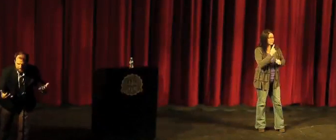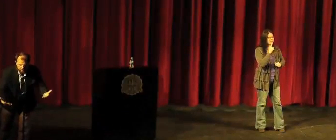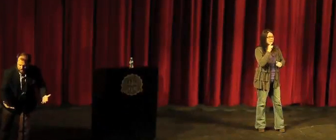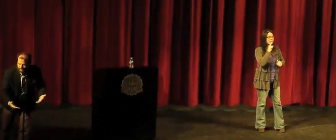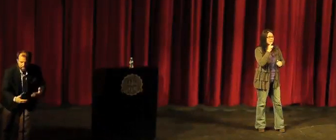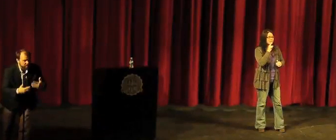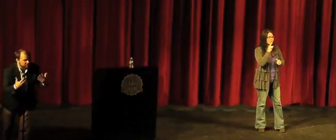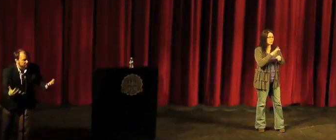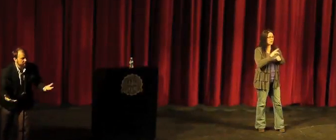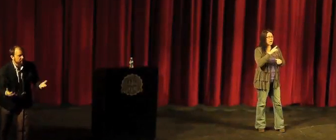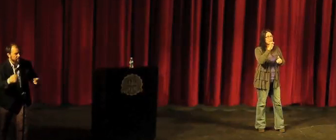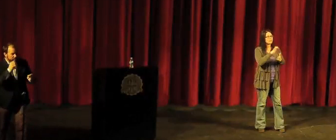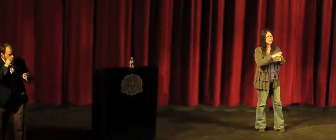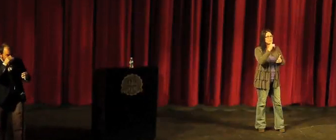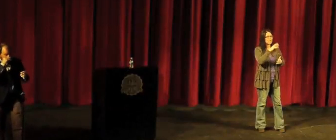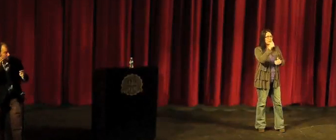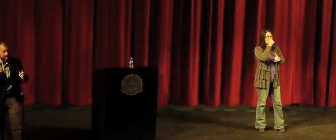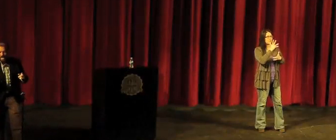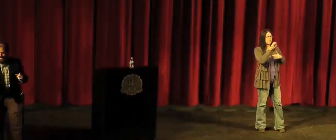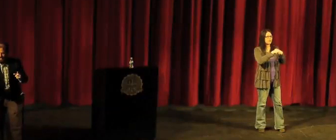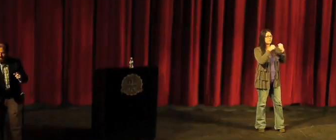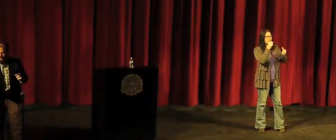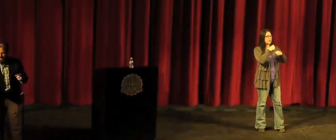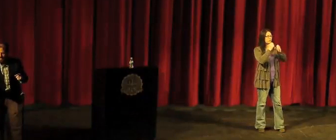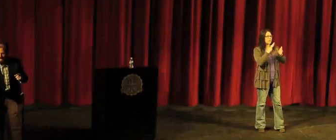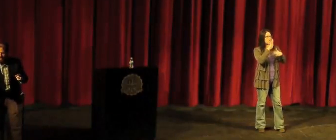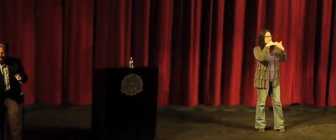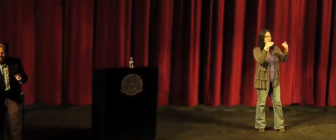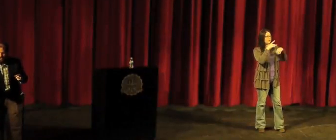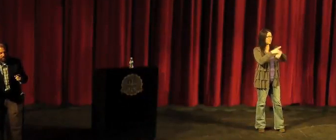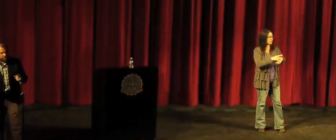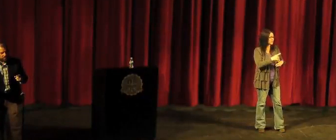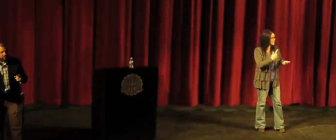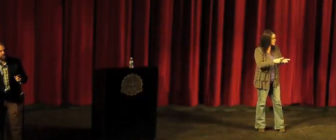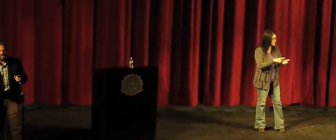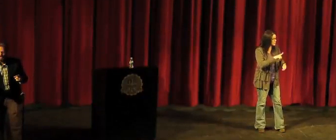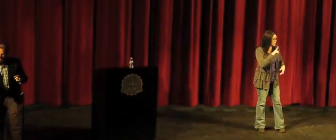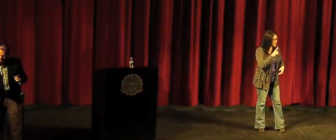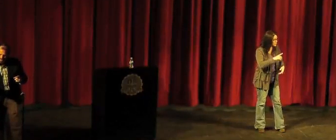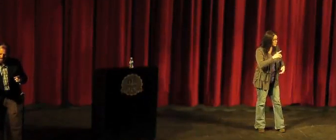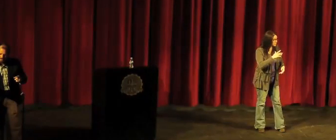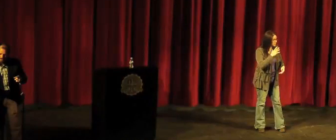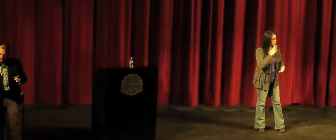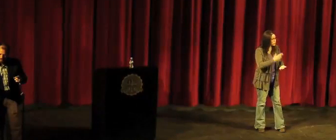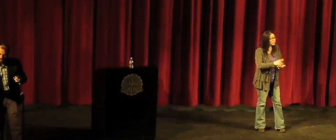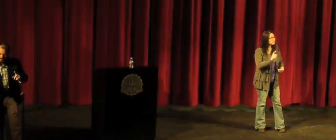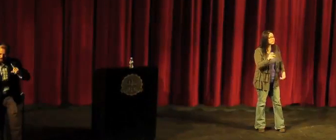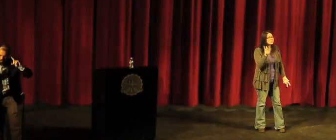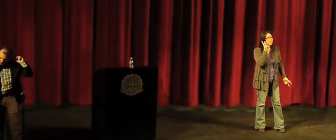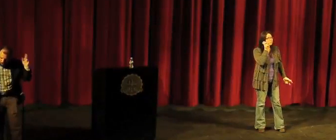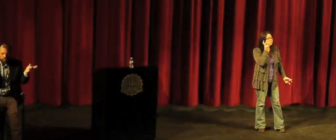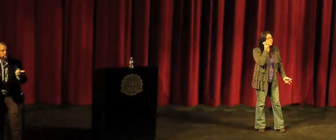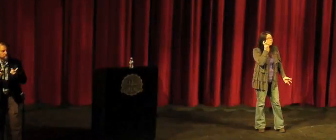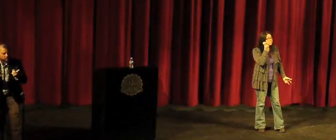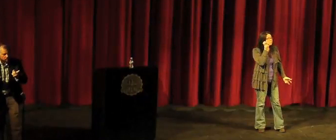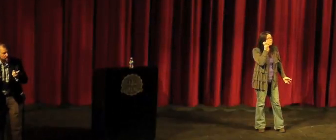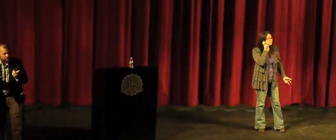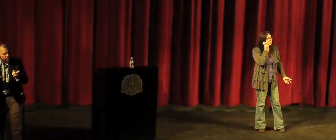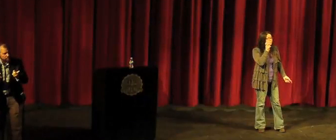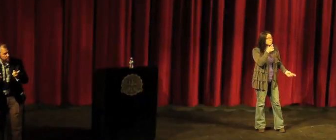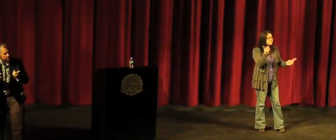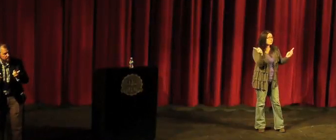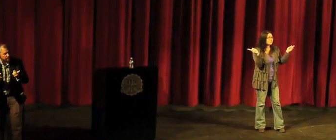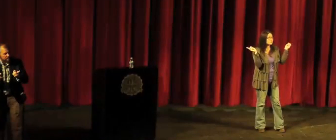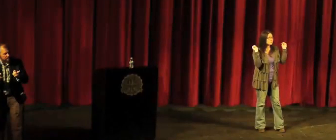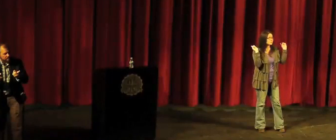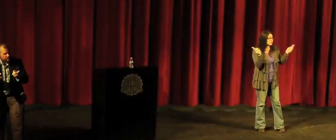believe in God the Father Almighty, creator of heaven and earth. And sometimes it's actually good to just listen to all the people around